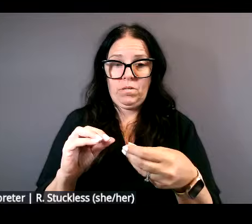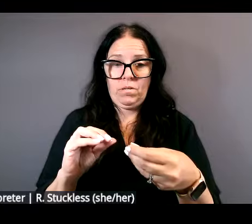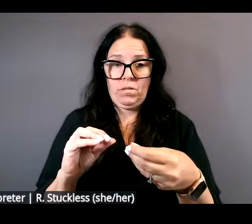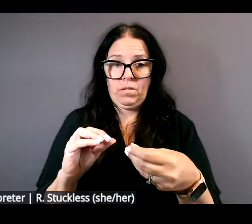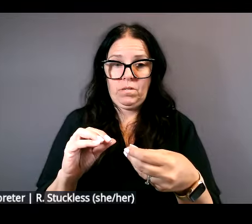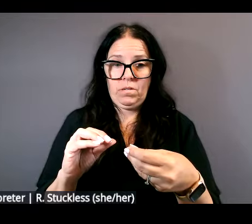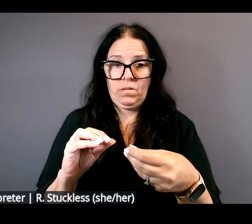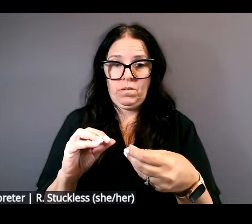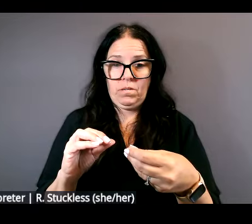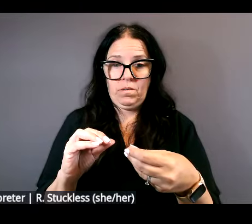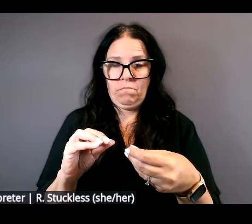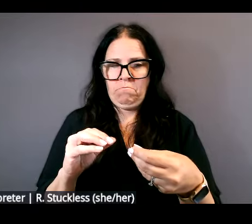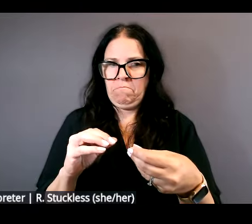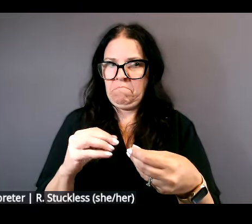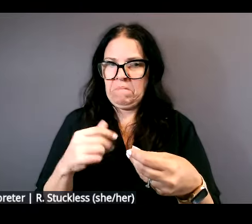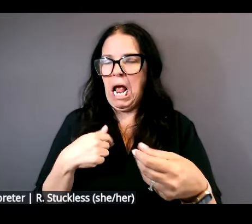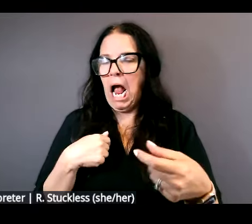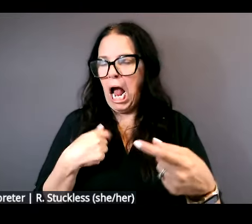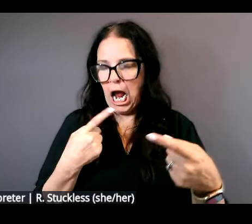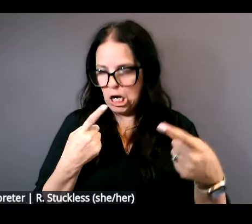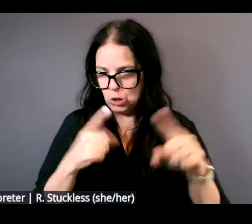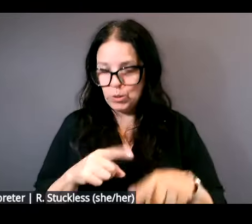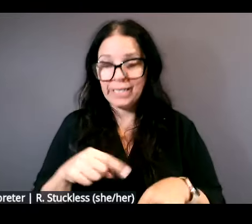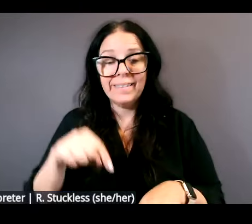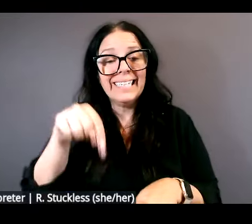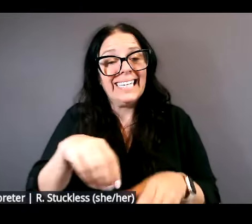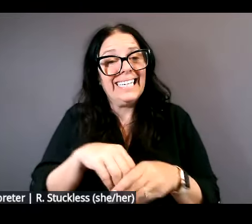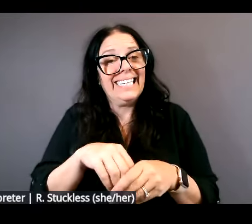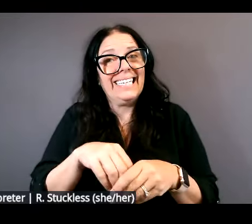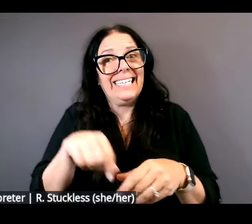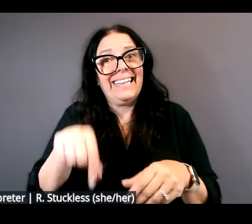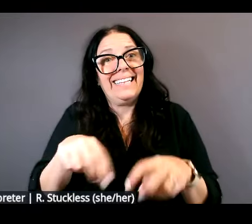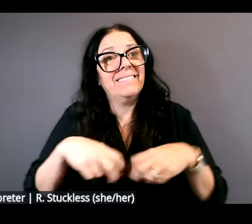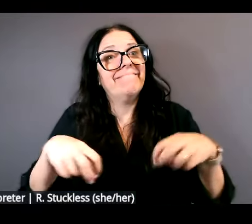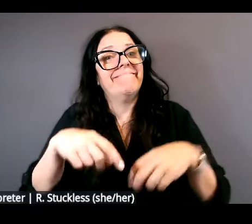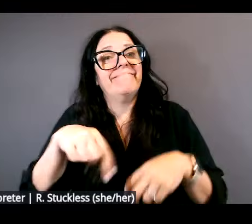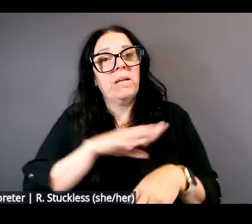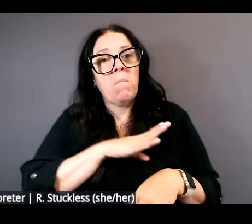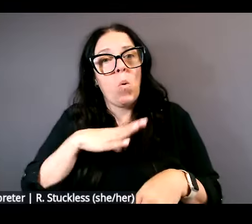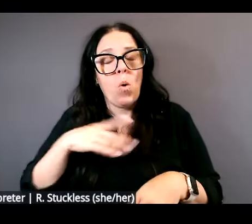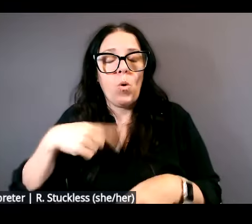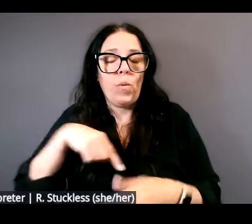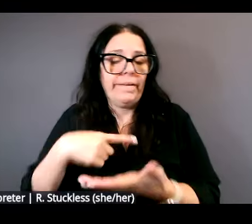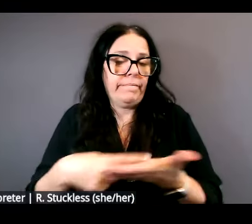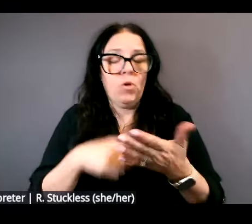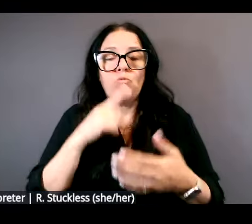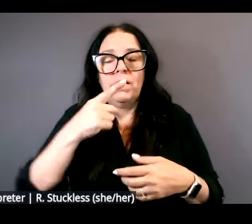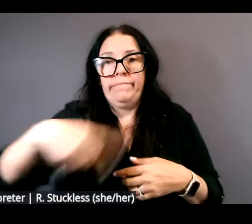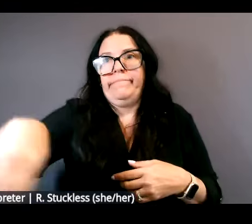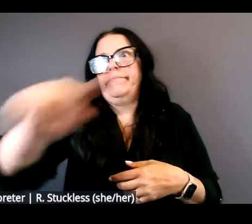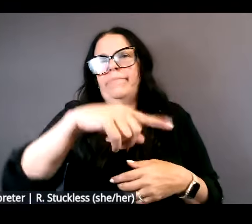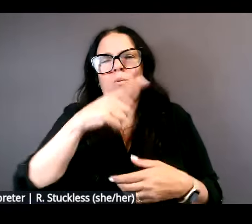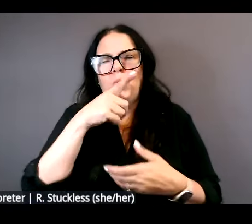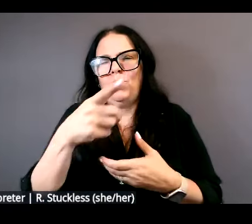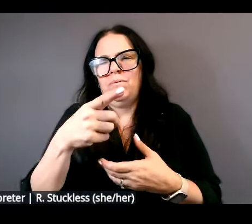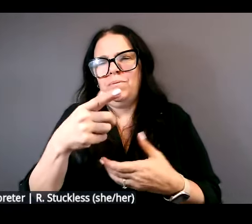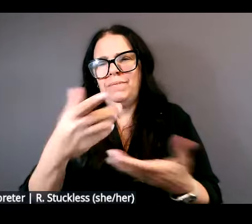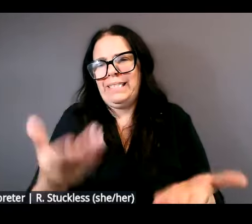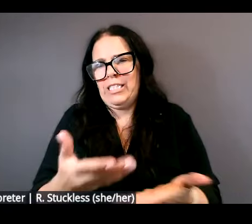we've argued this in this room. All of the people that are here have been in these conversations through the last